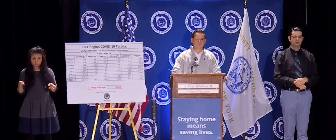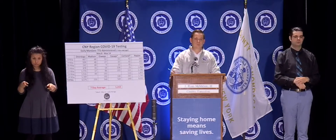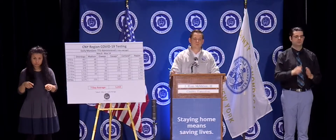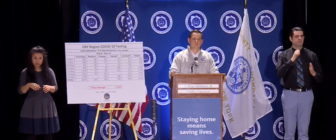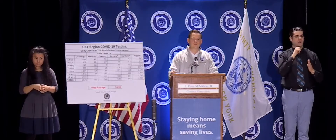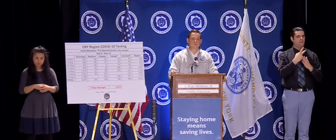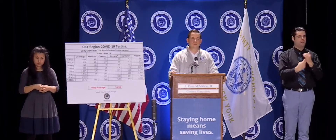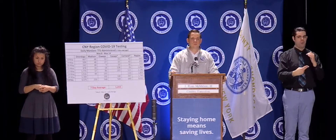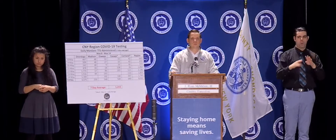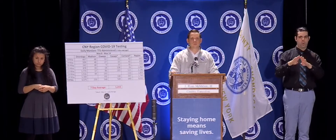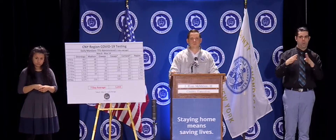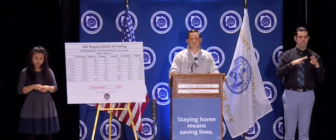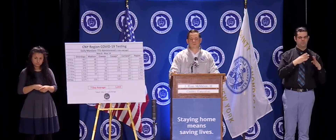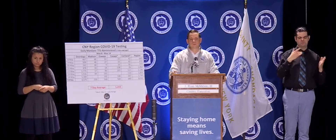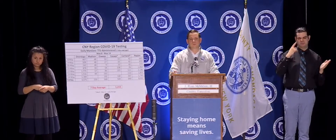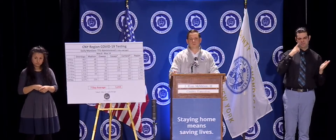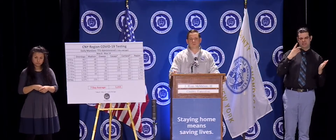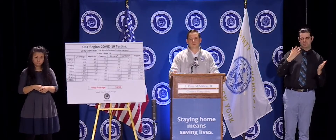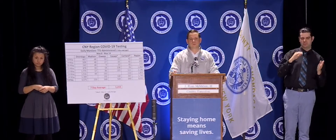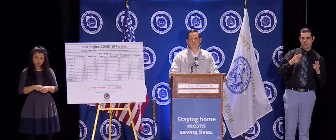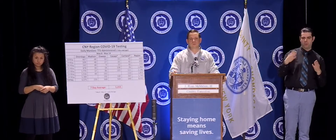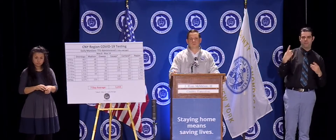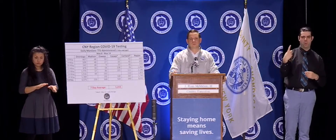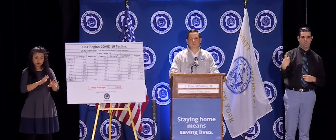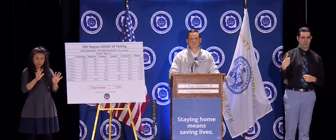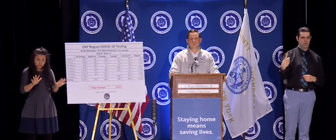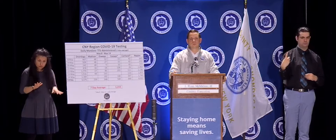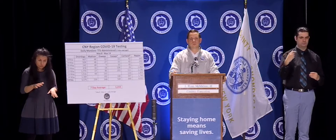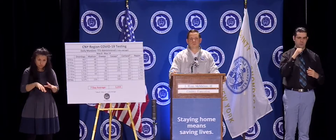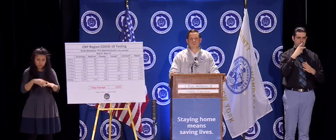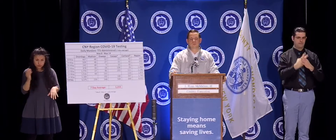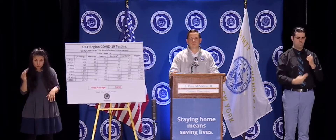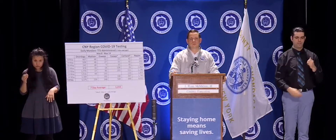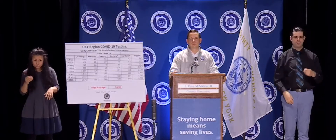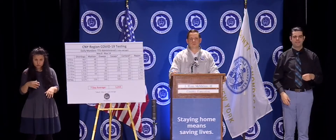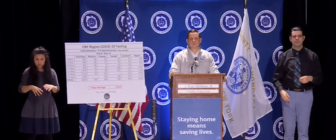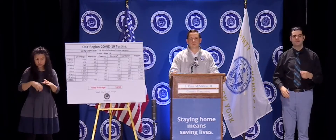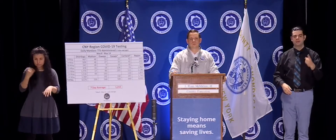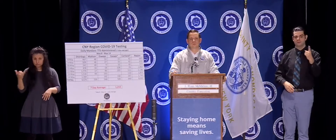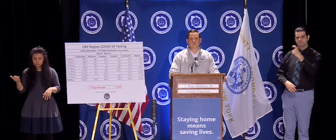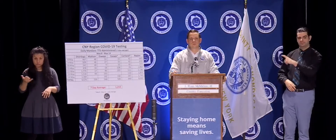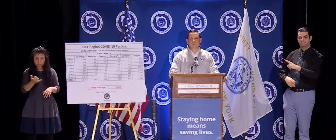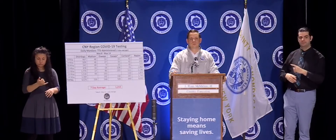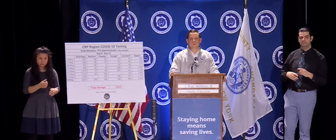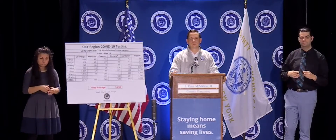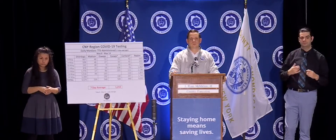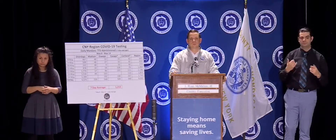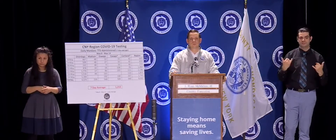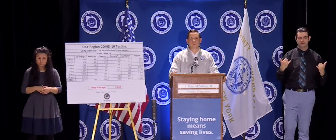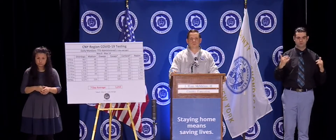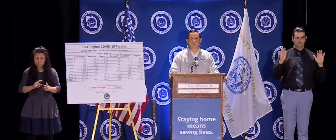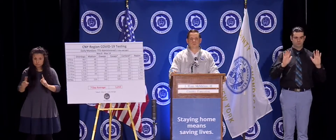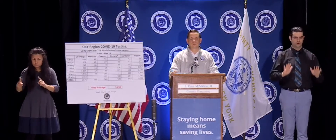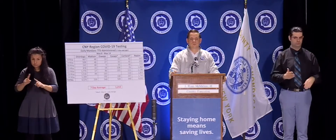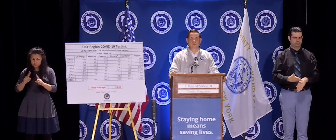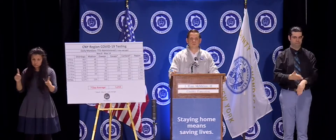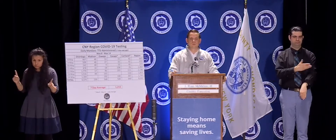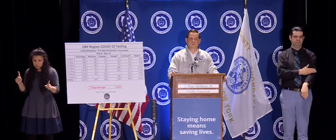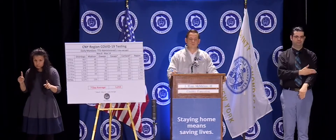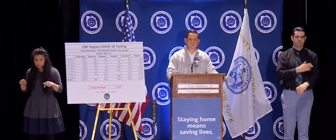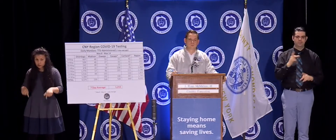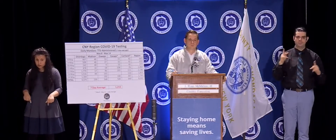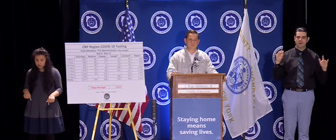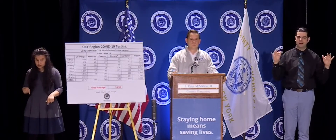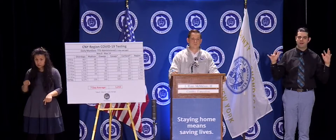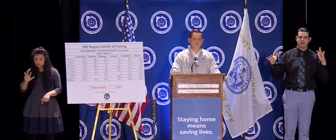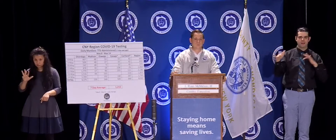weather's obviously getting warmer and nicer, people, of course, are going to want to go outside, but our social distancing score is an F, and it's been a low score